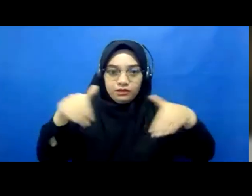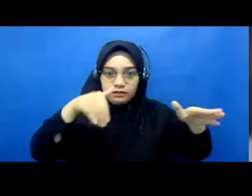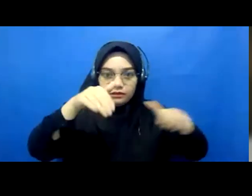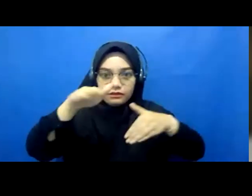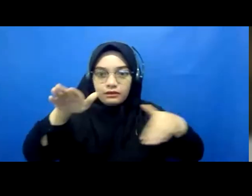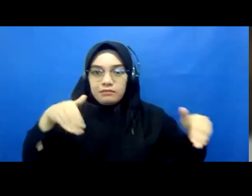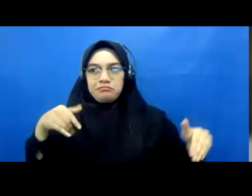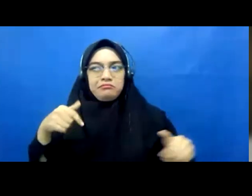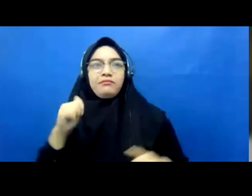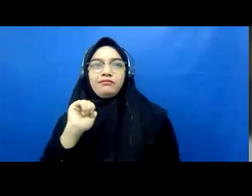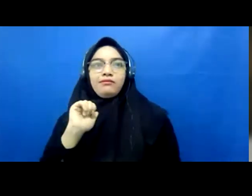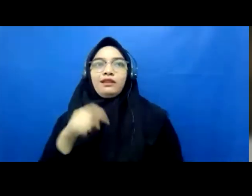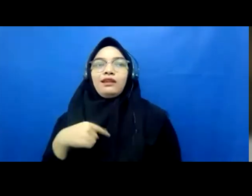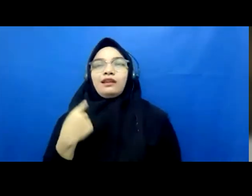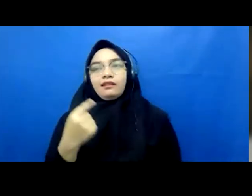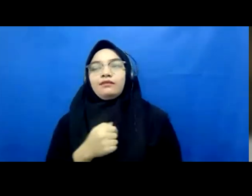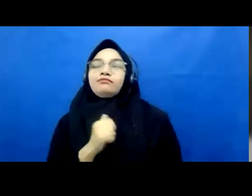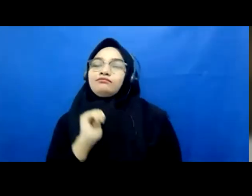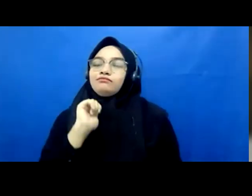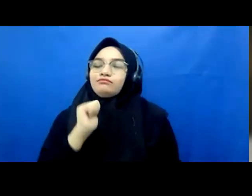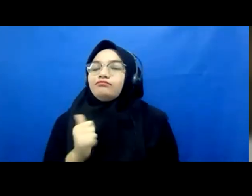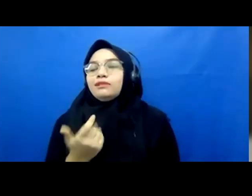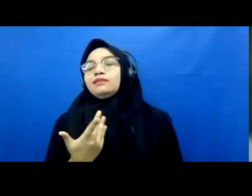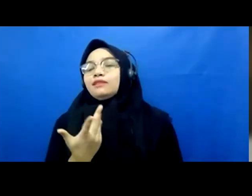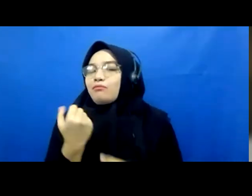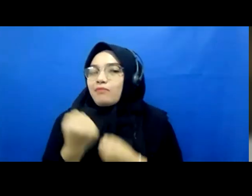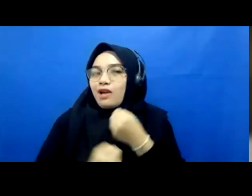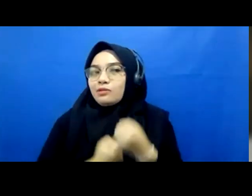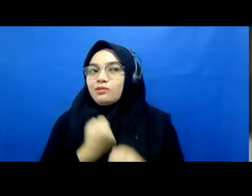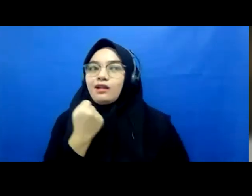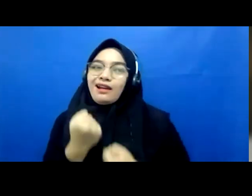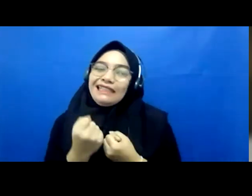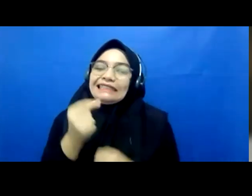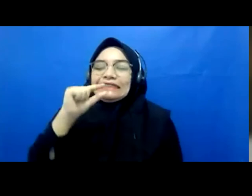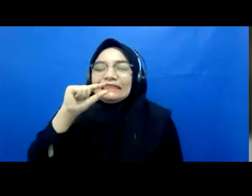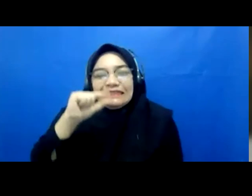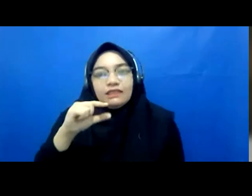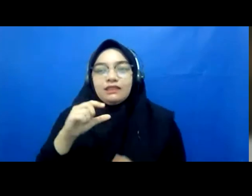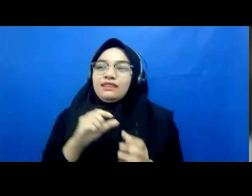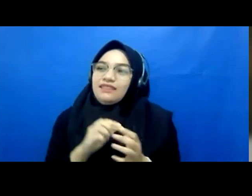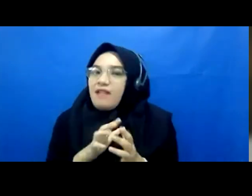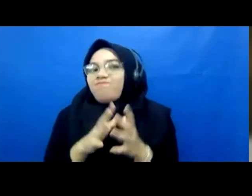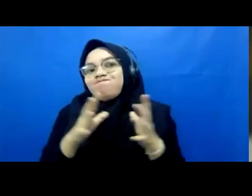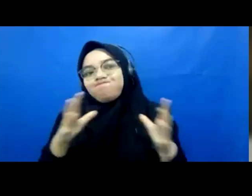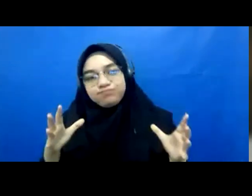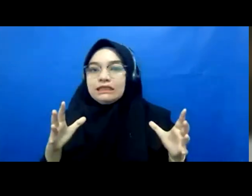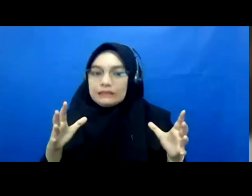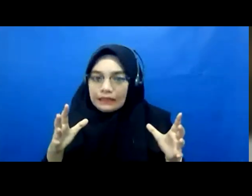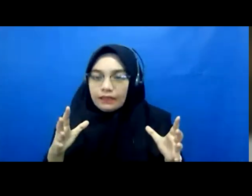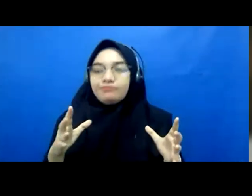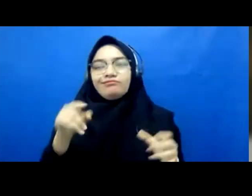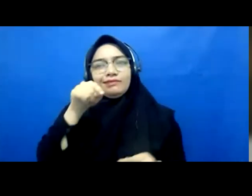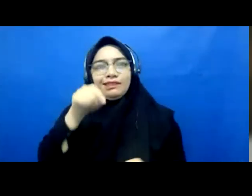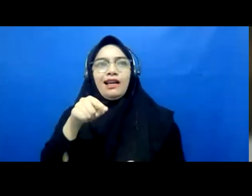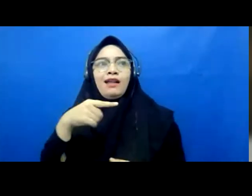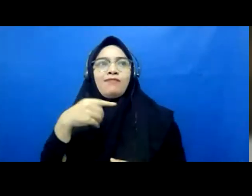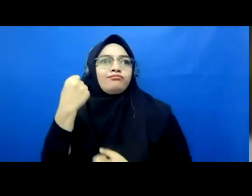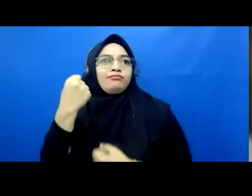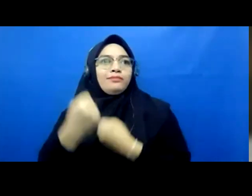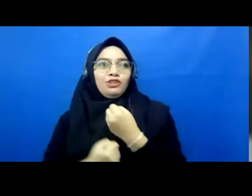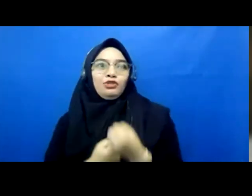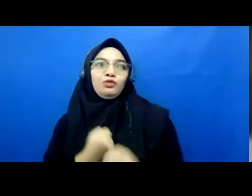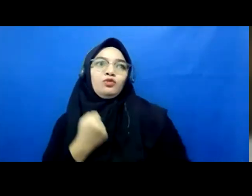know, no matter how big and how small. I think every little part would count in this journey of bringing transformation,